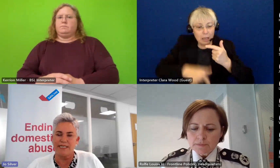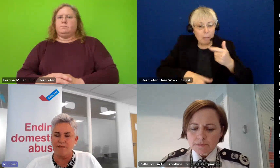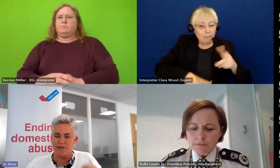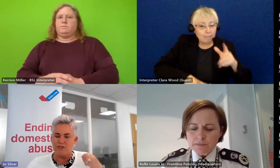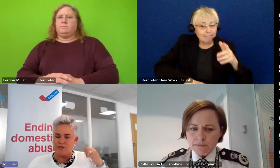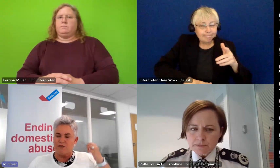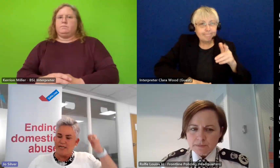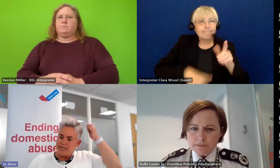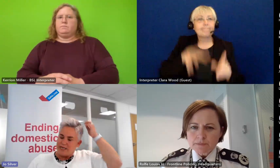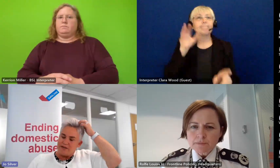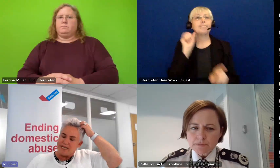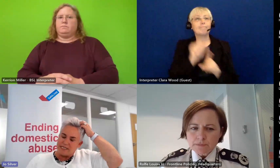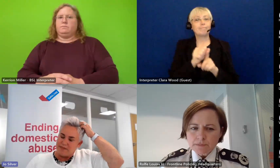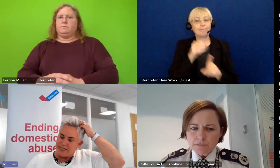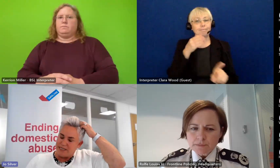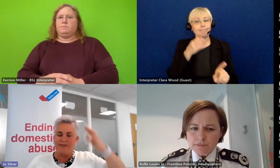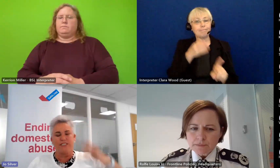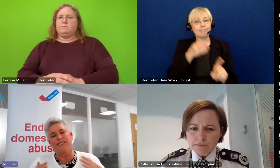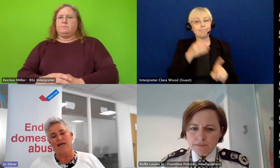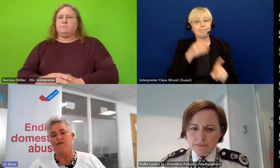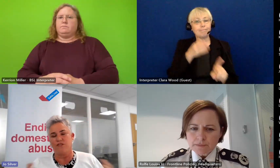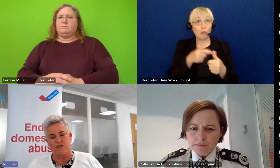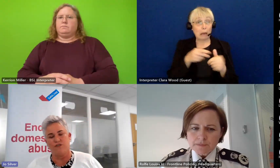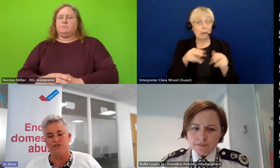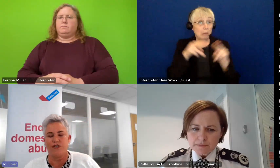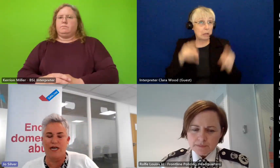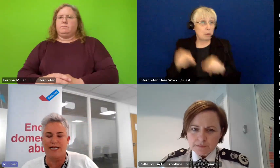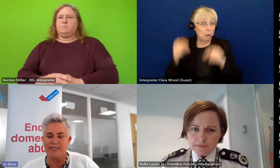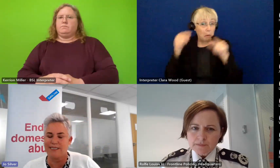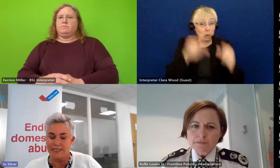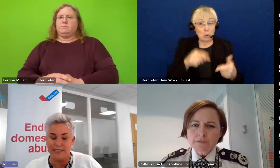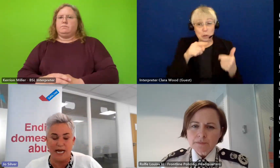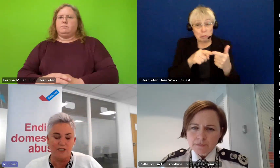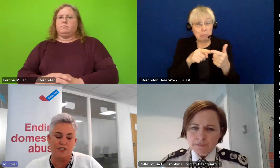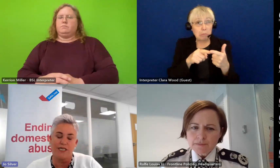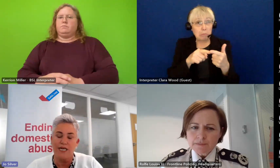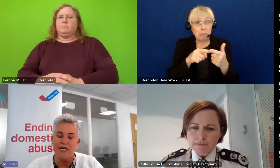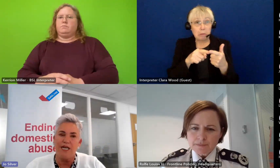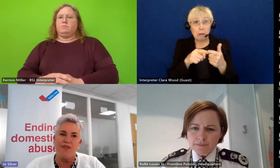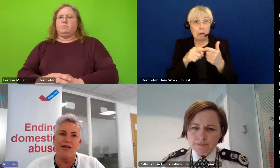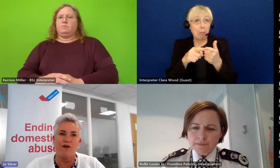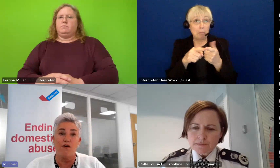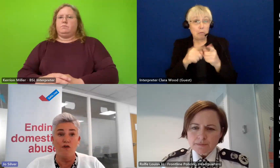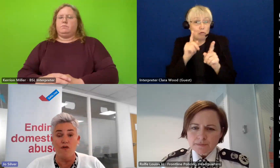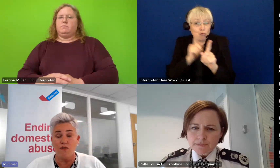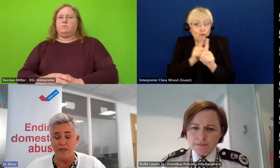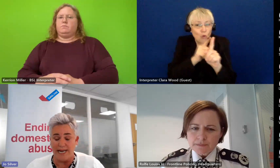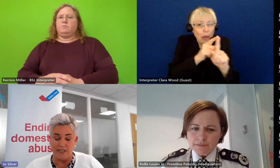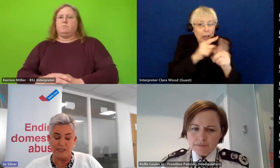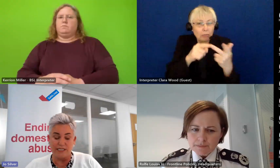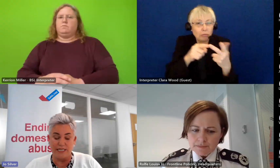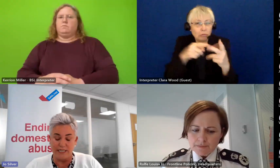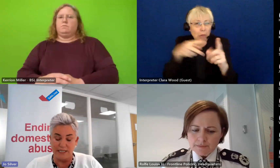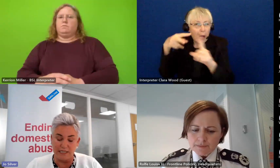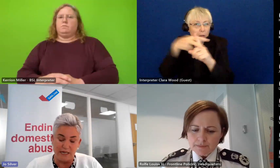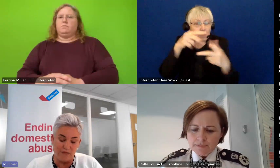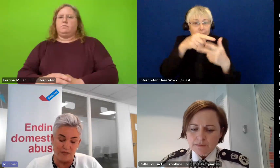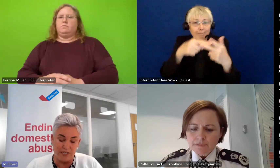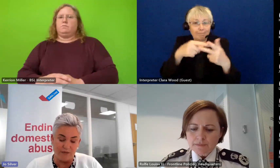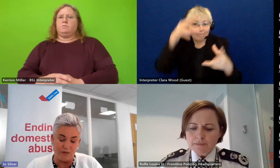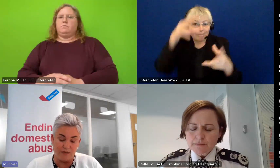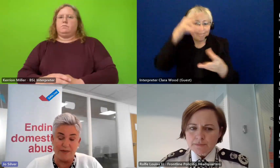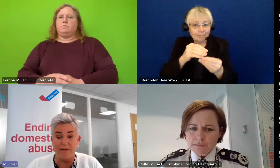this domestic abuse, stalking and harassment, which is now shorthand as the DASH, that all